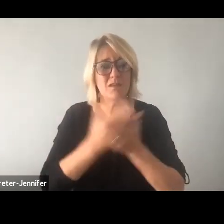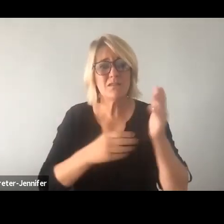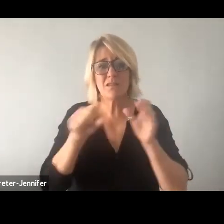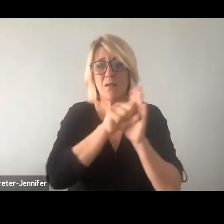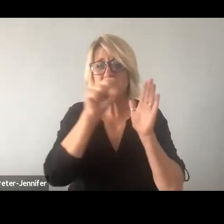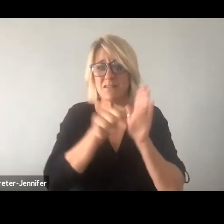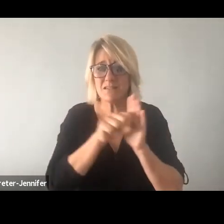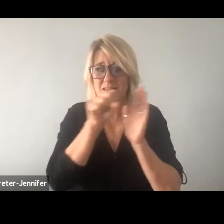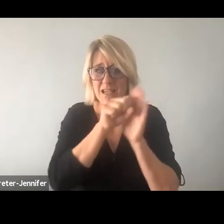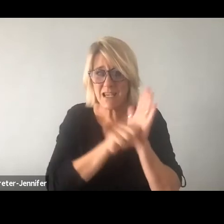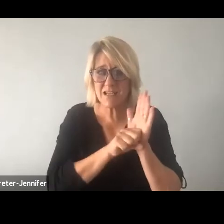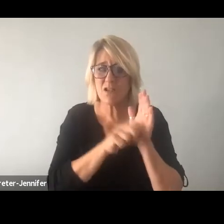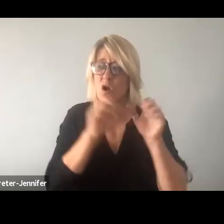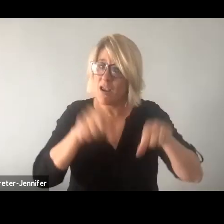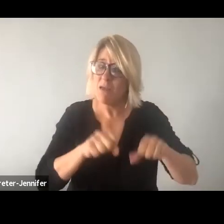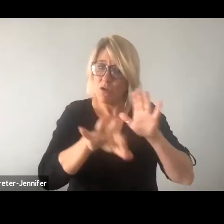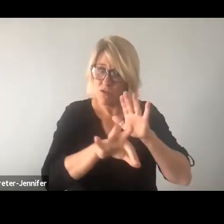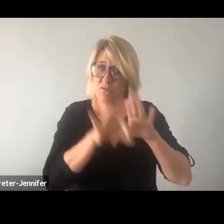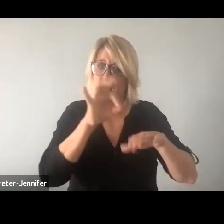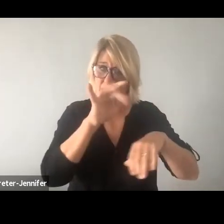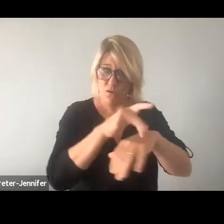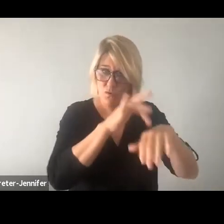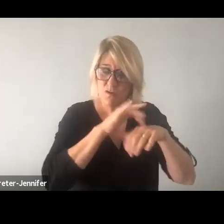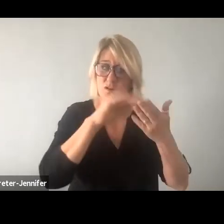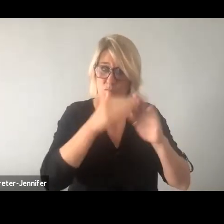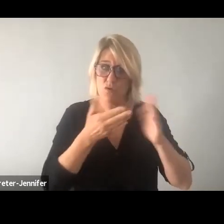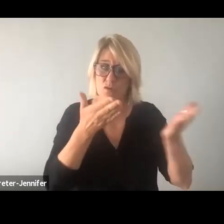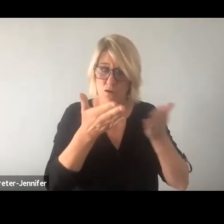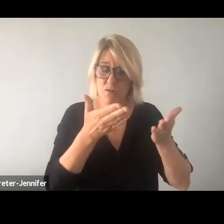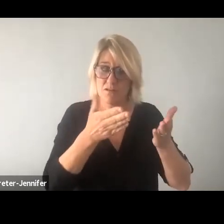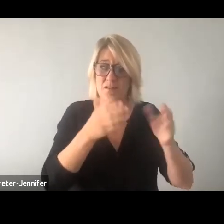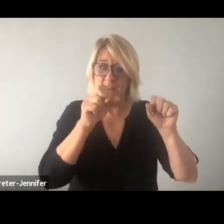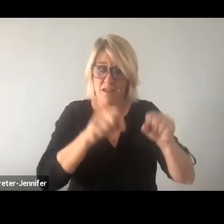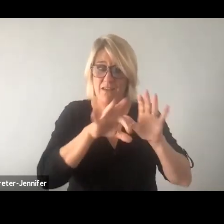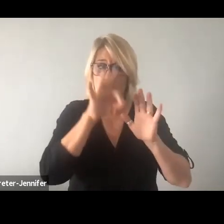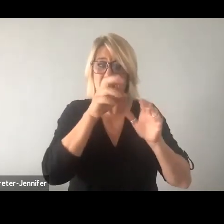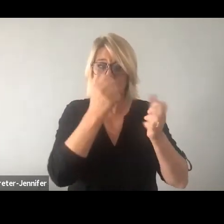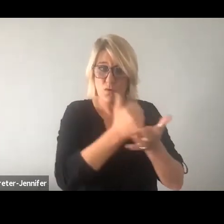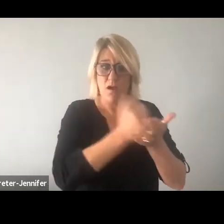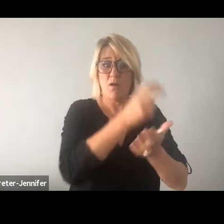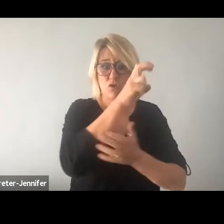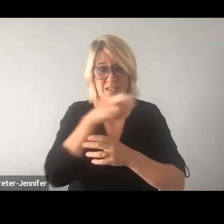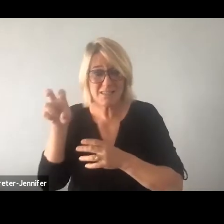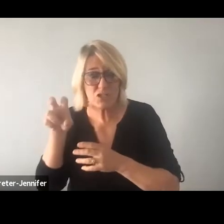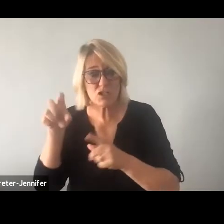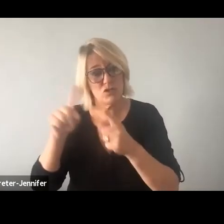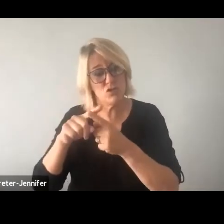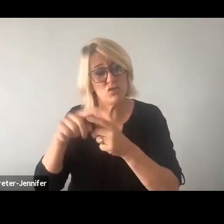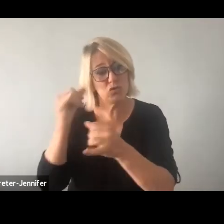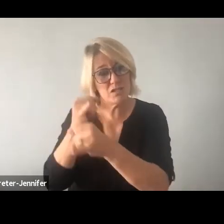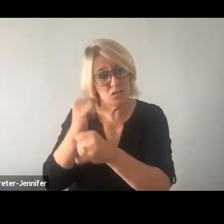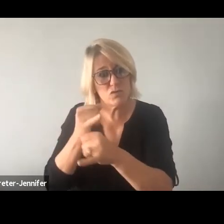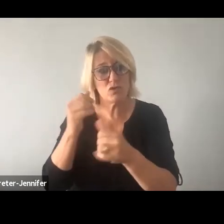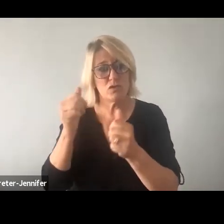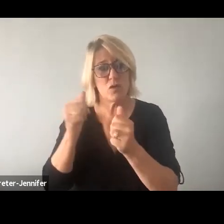to find the resources, the community services to help people transition from institutions, like by using